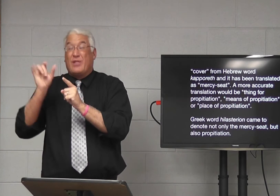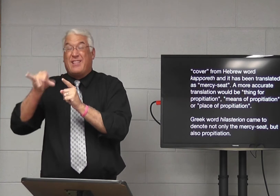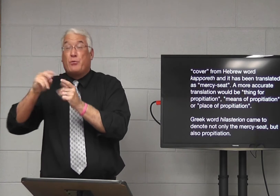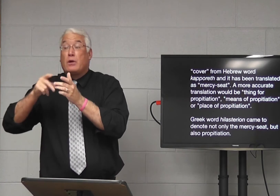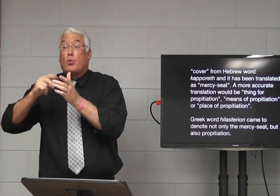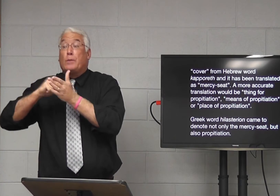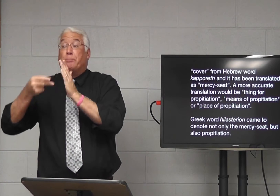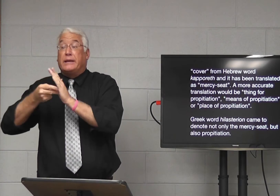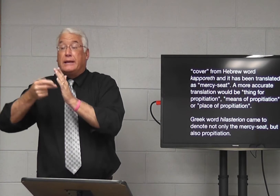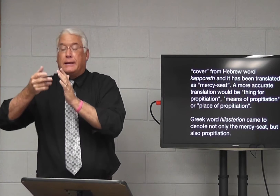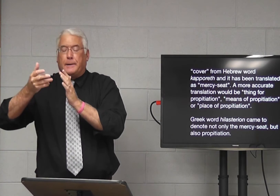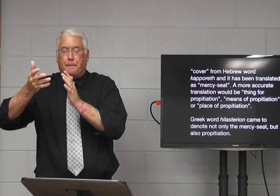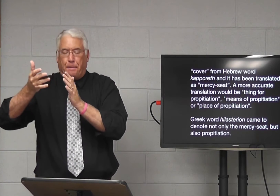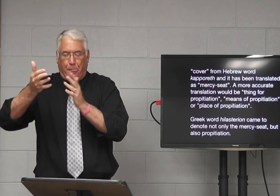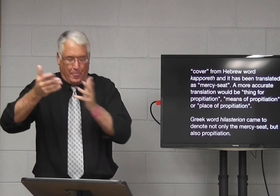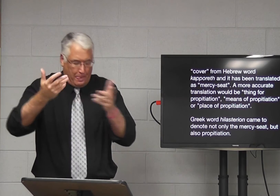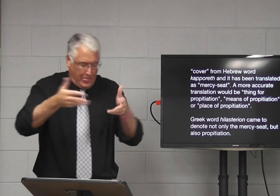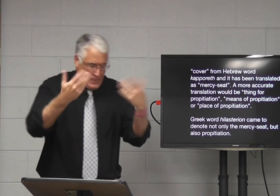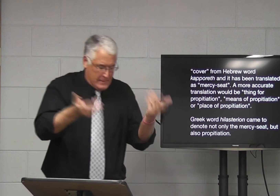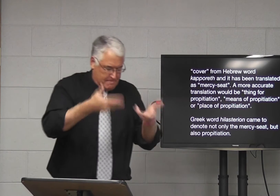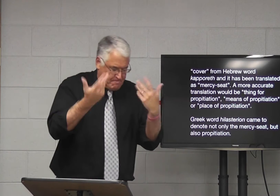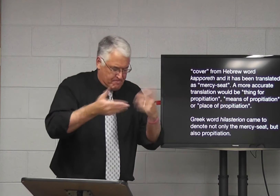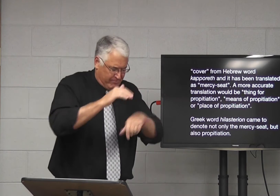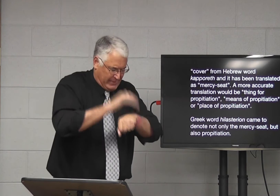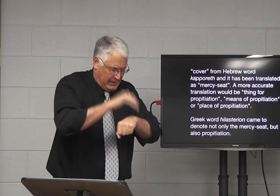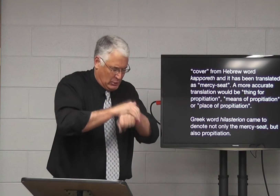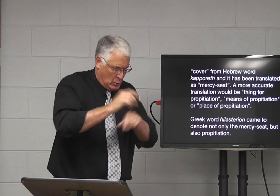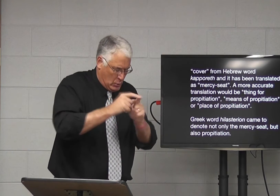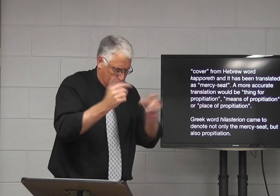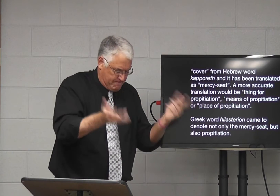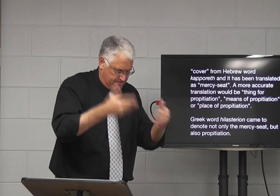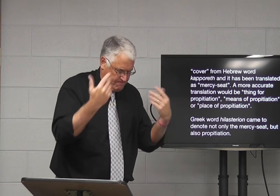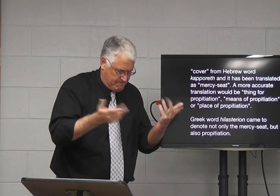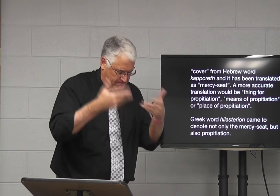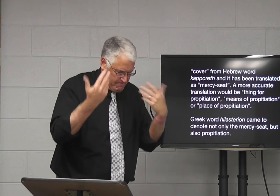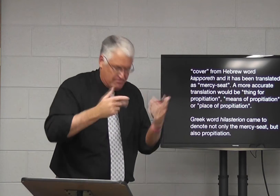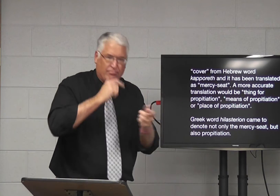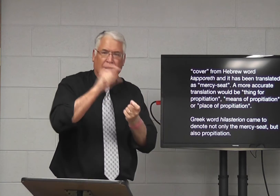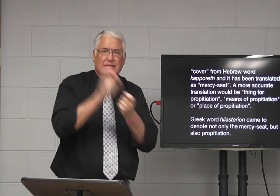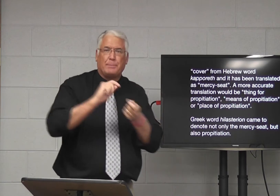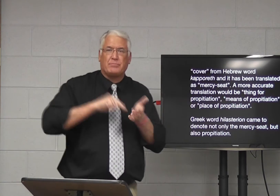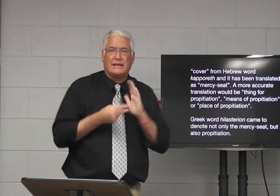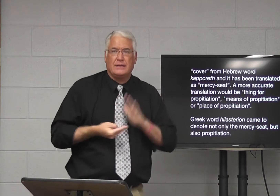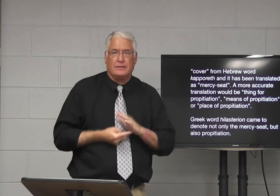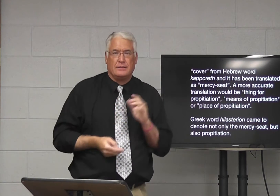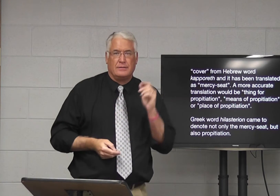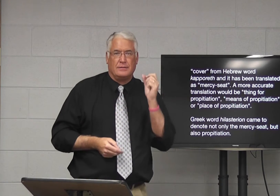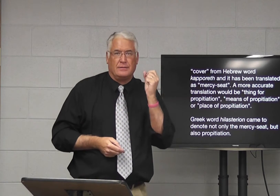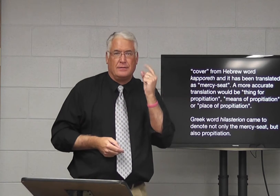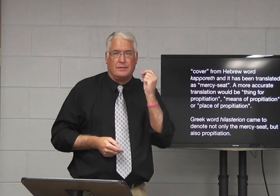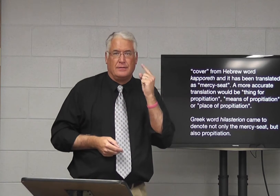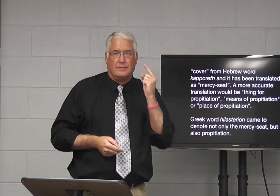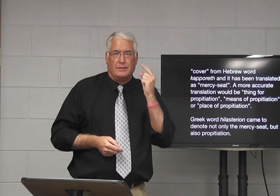If you find the Hebrew word meaning, the English word, there's not an exact